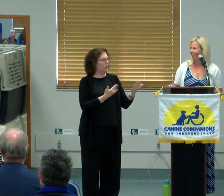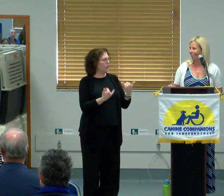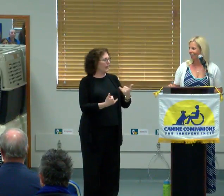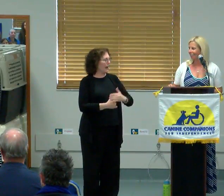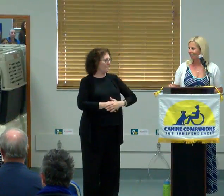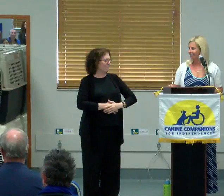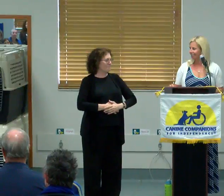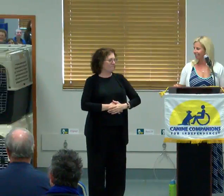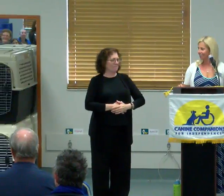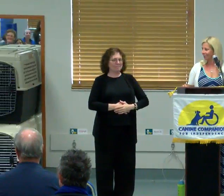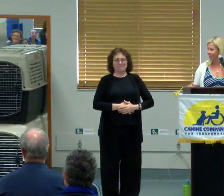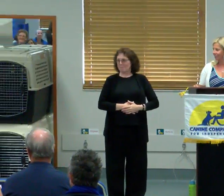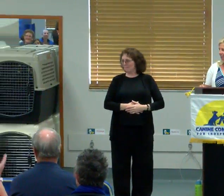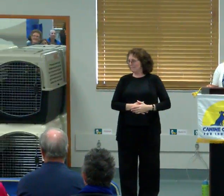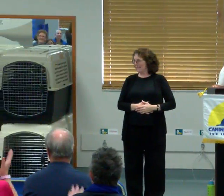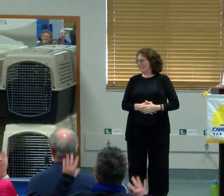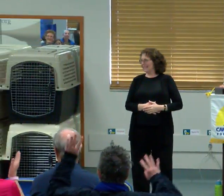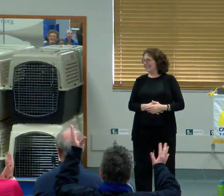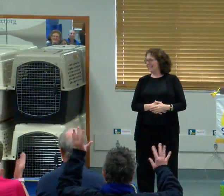today.